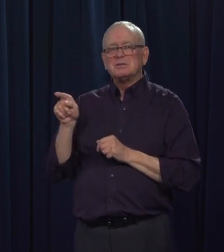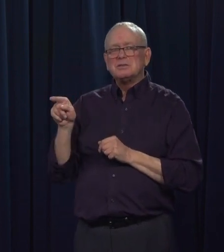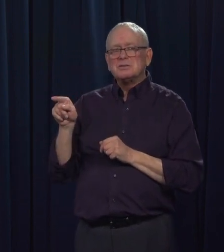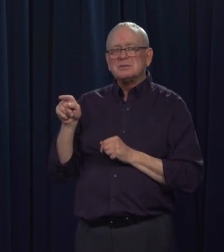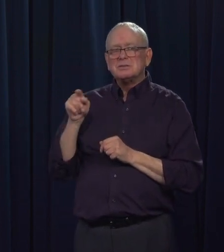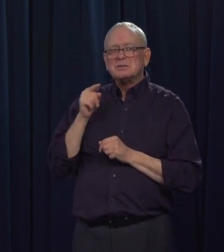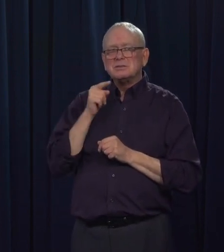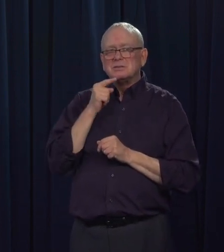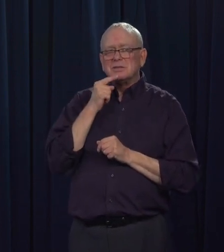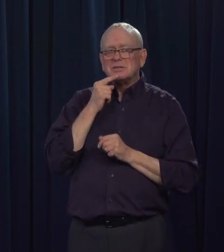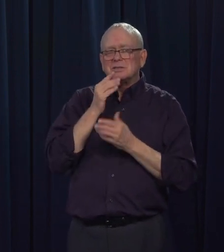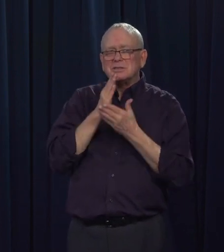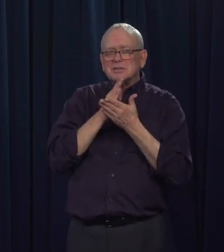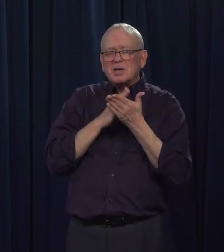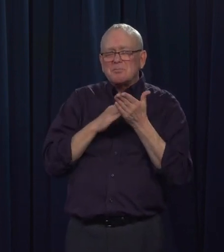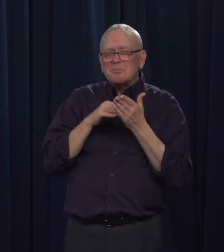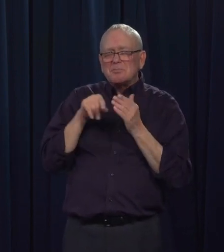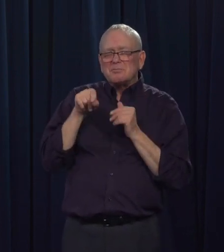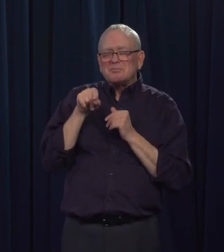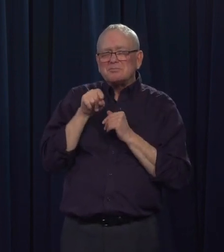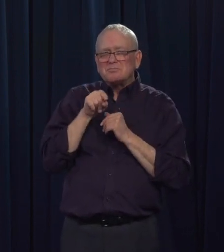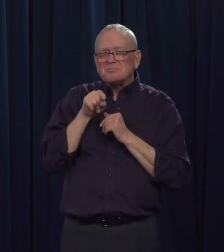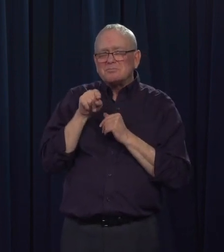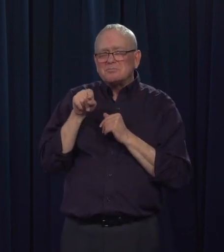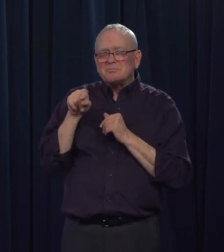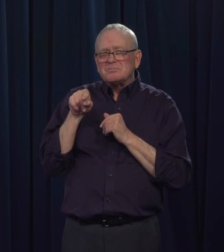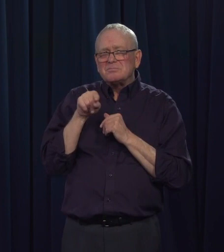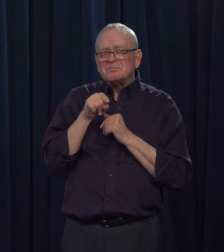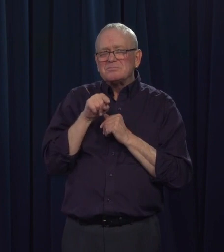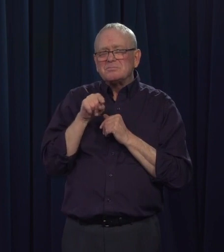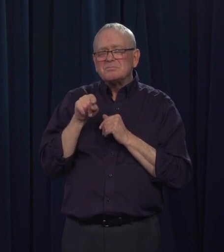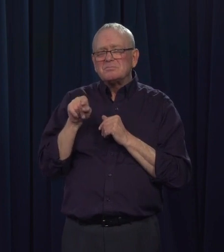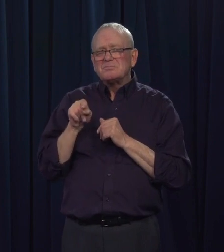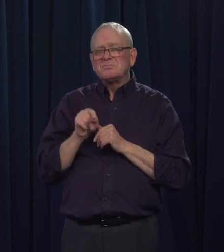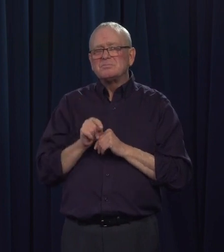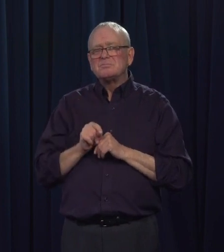about sort of a domino effect through the system now?